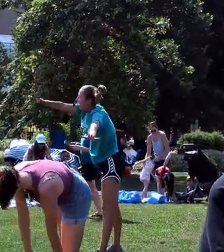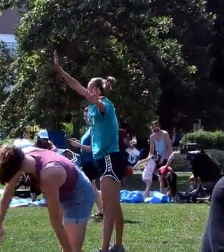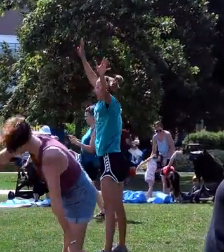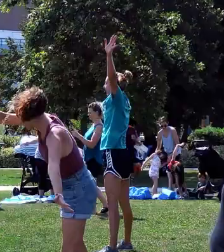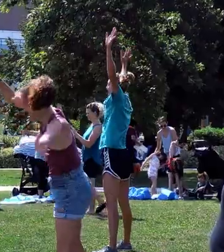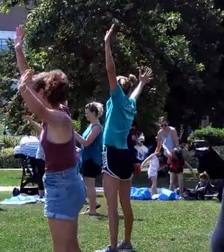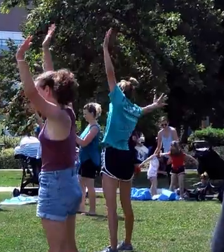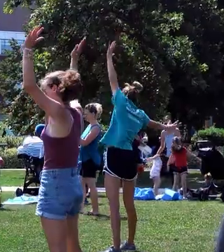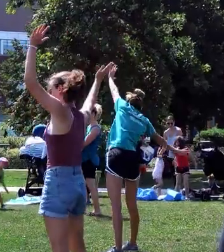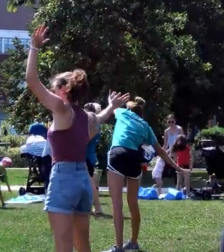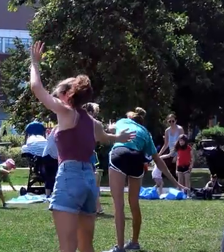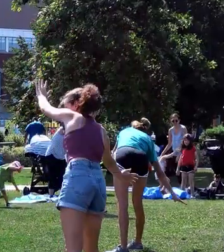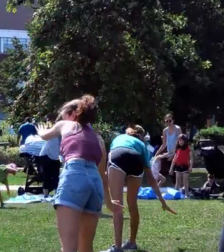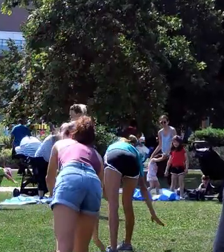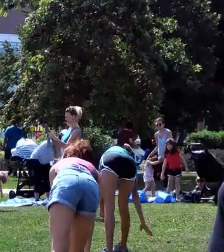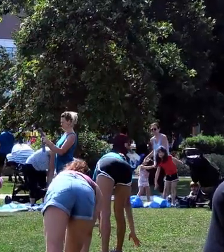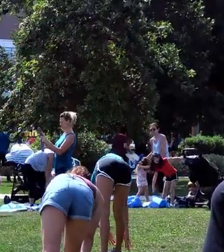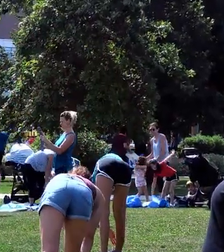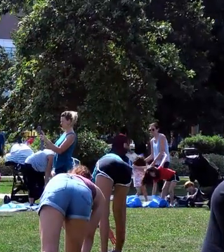more.